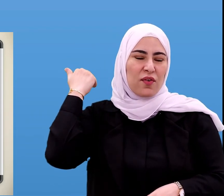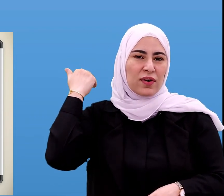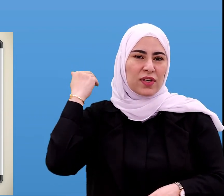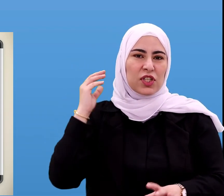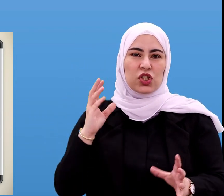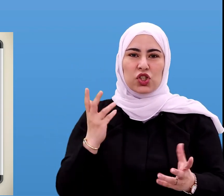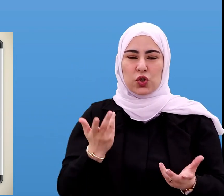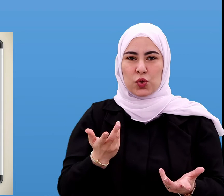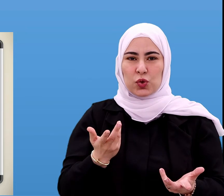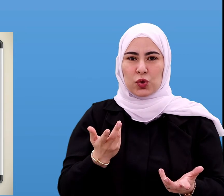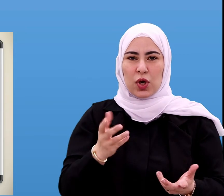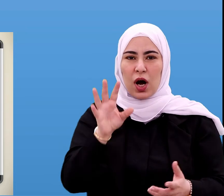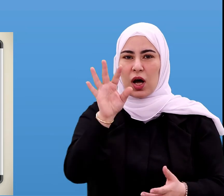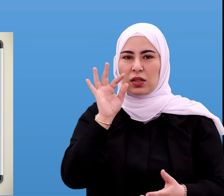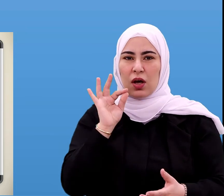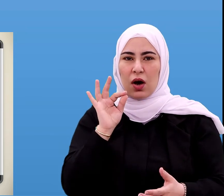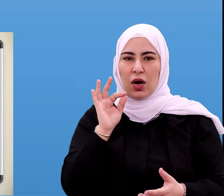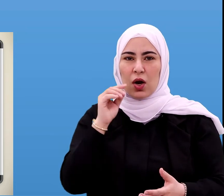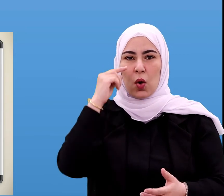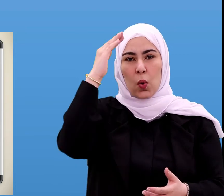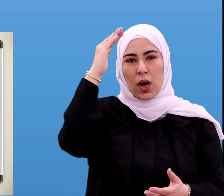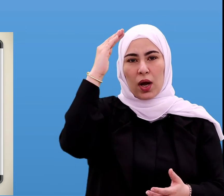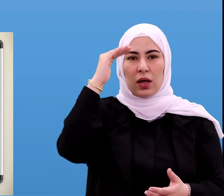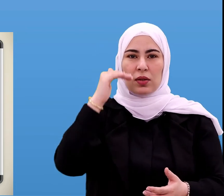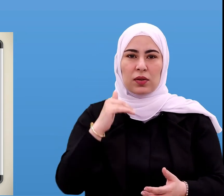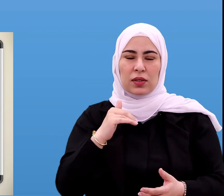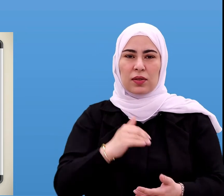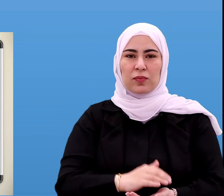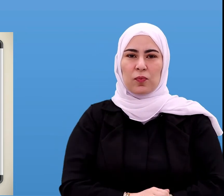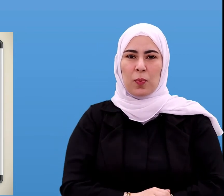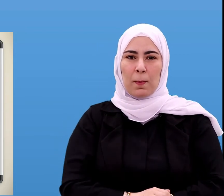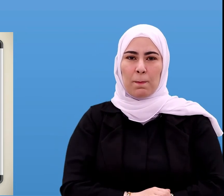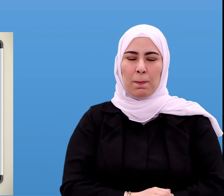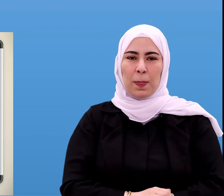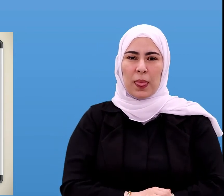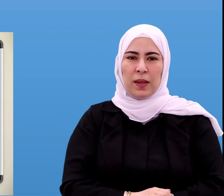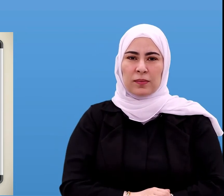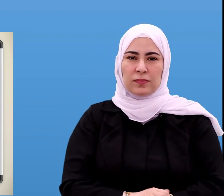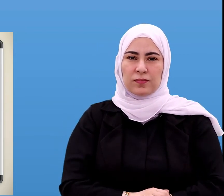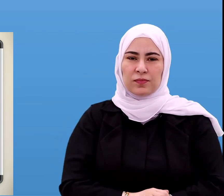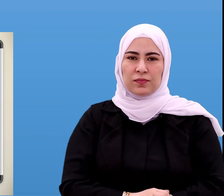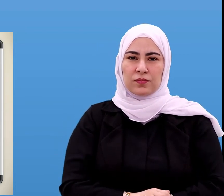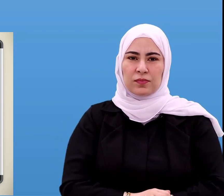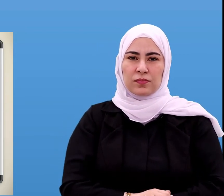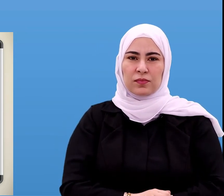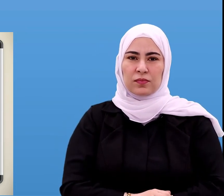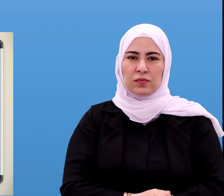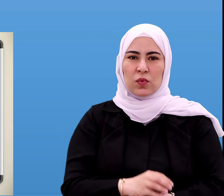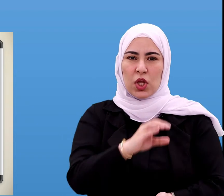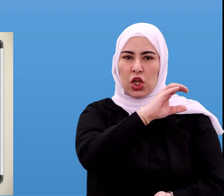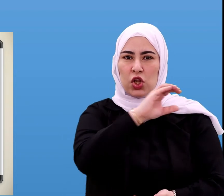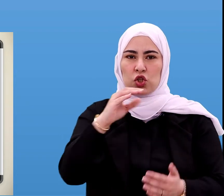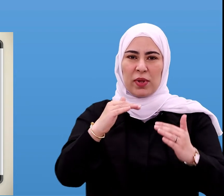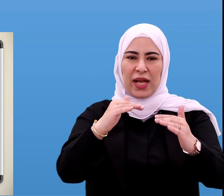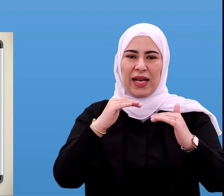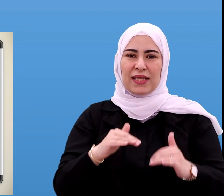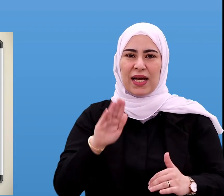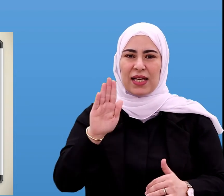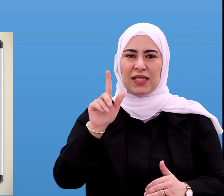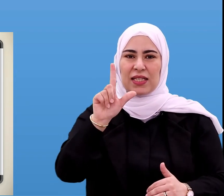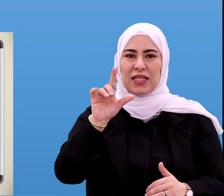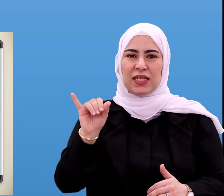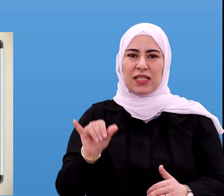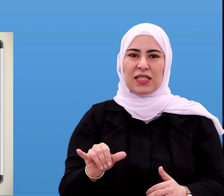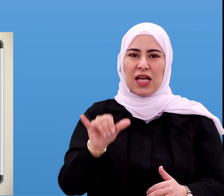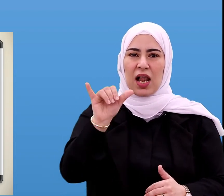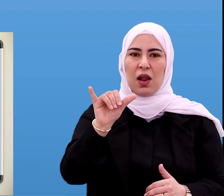should be in a one form. What do we call that form? The other sentence is, Selma